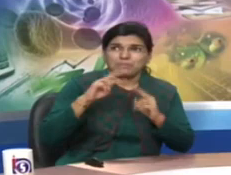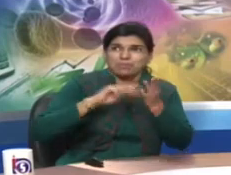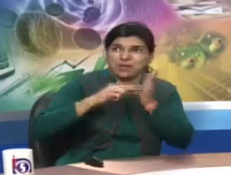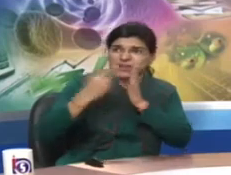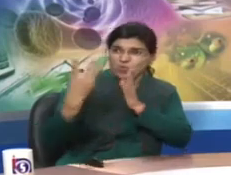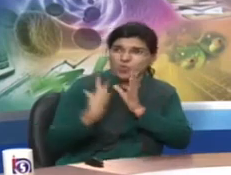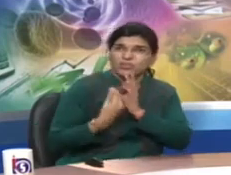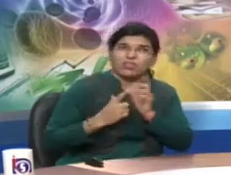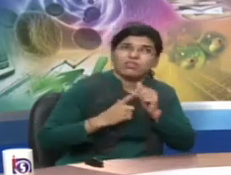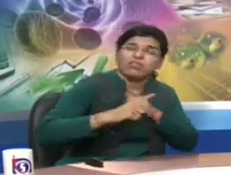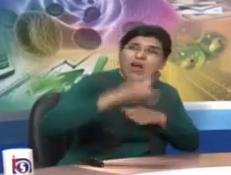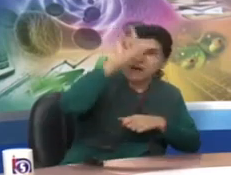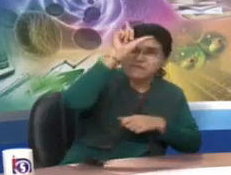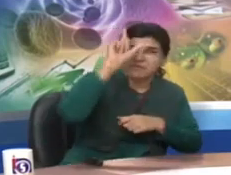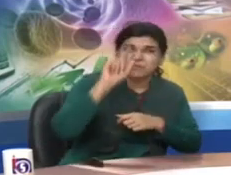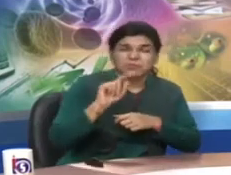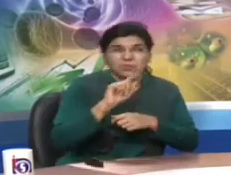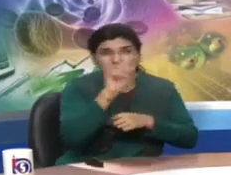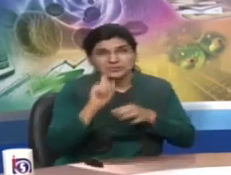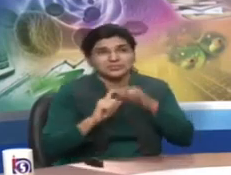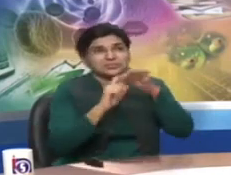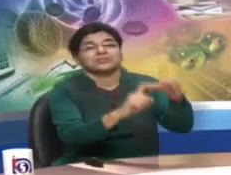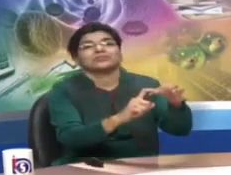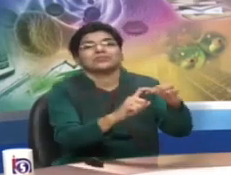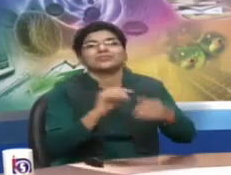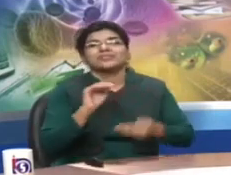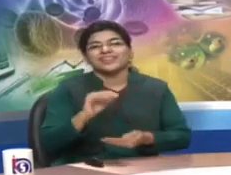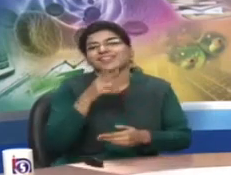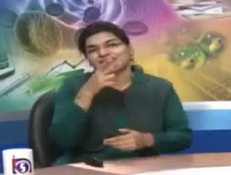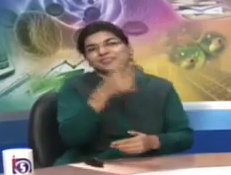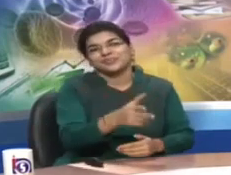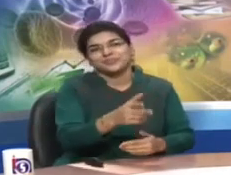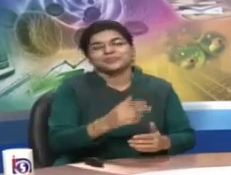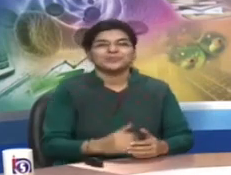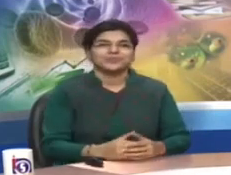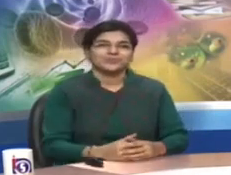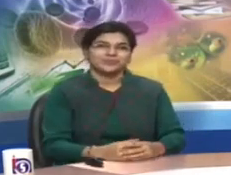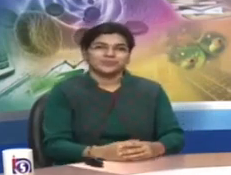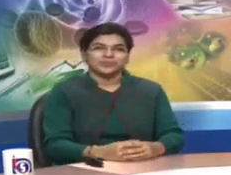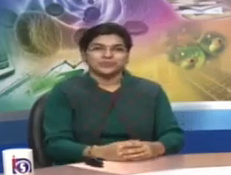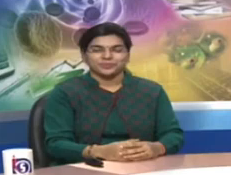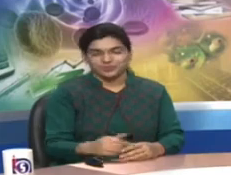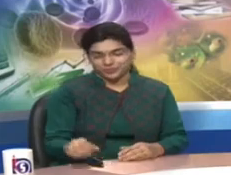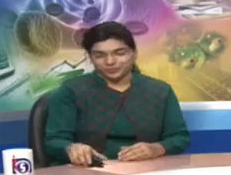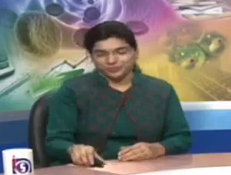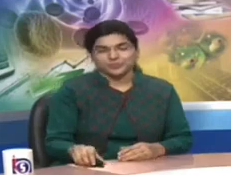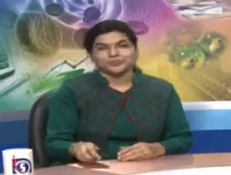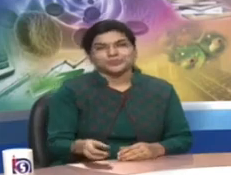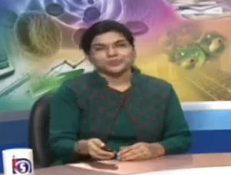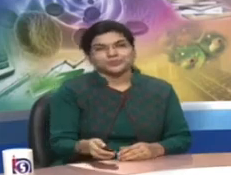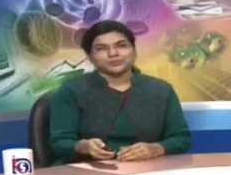But the son says that the father keeps telling him to study. So this is what he asks.